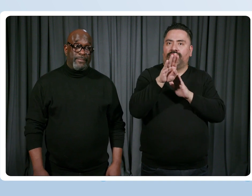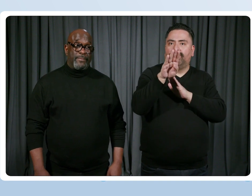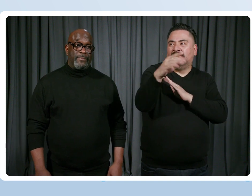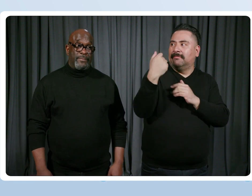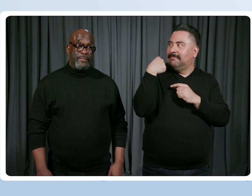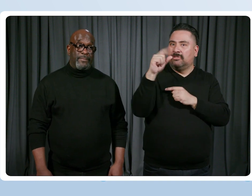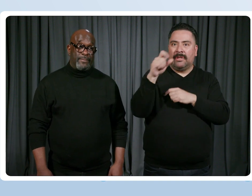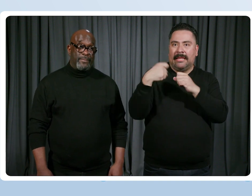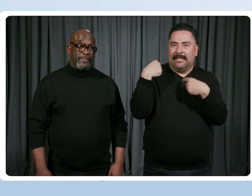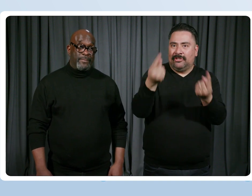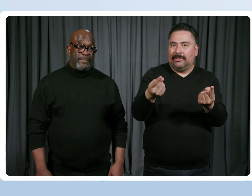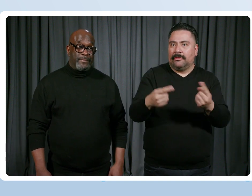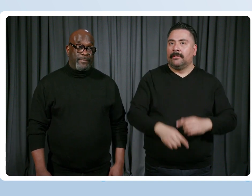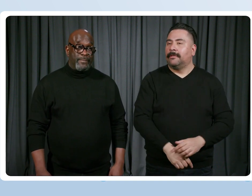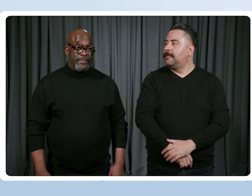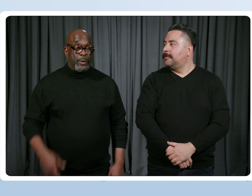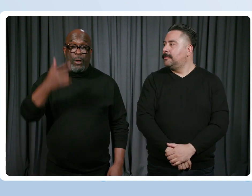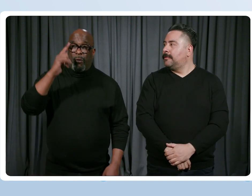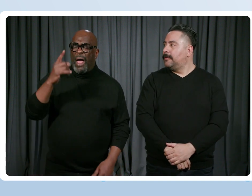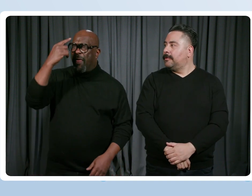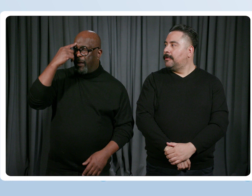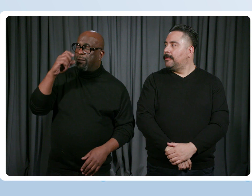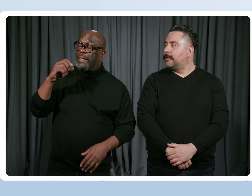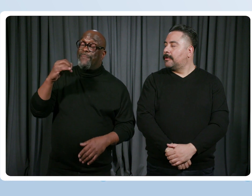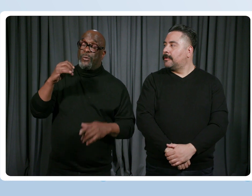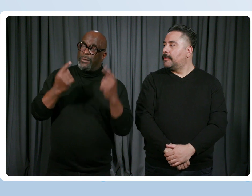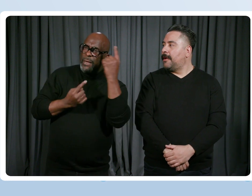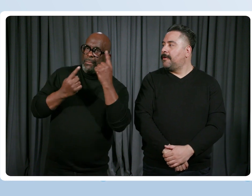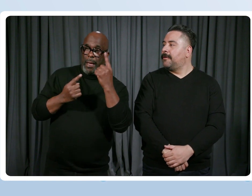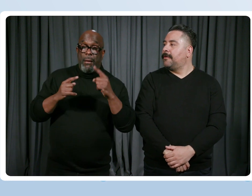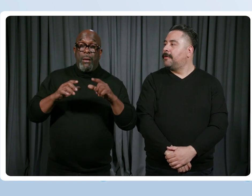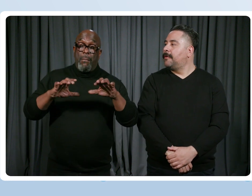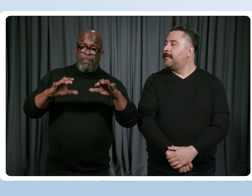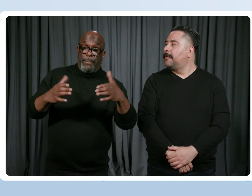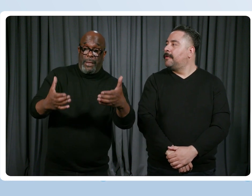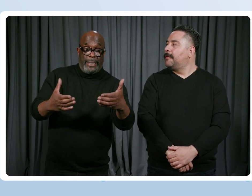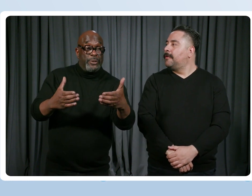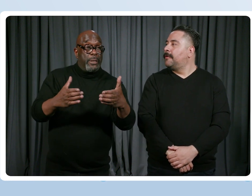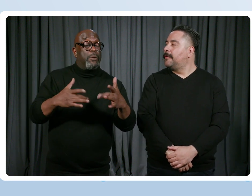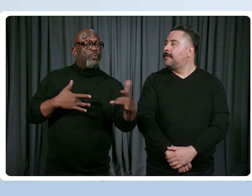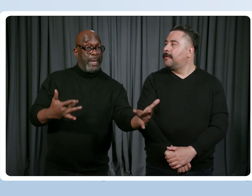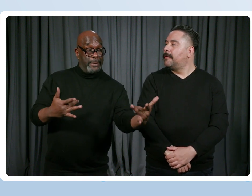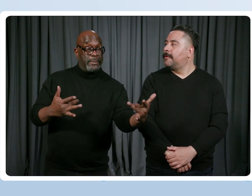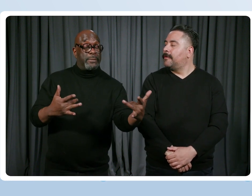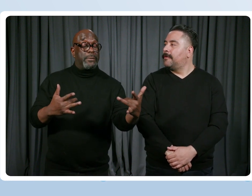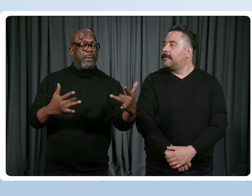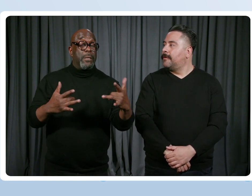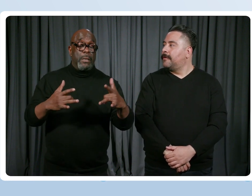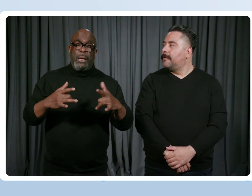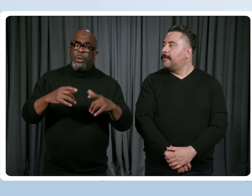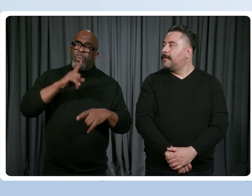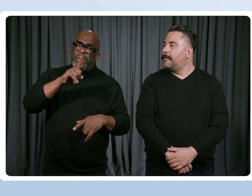years, I would say. Yeah, I think if you look at trends too, population trends, the United States has a big aging population that increases the need